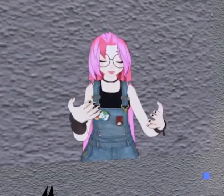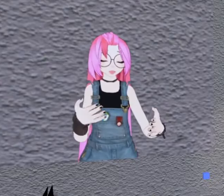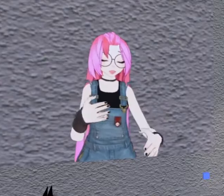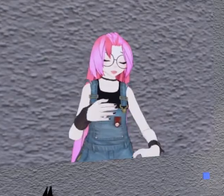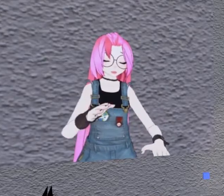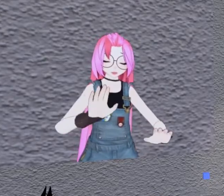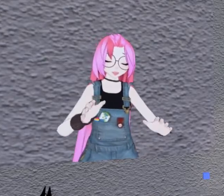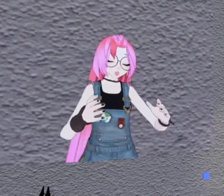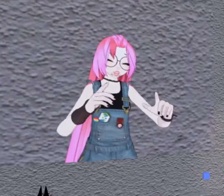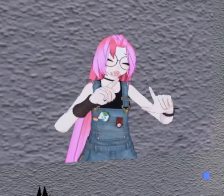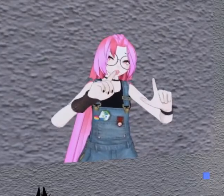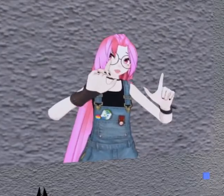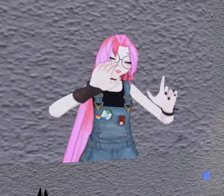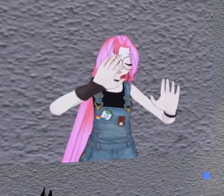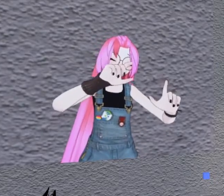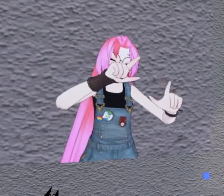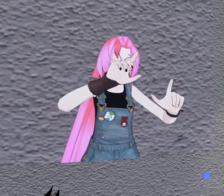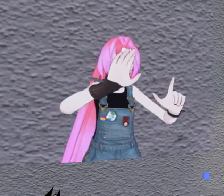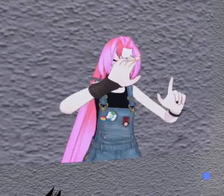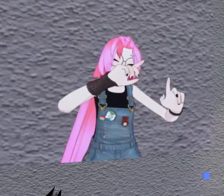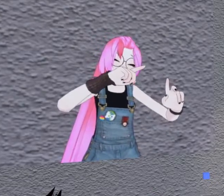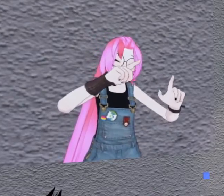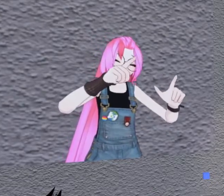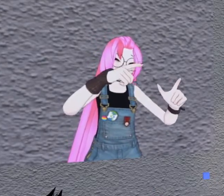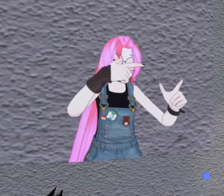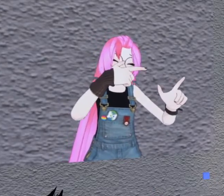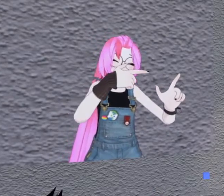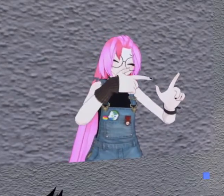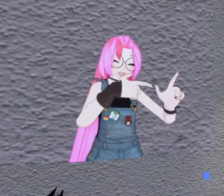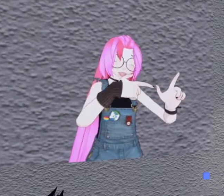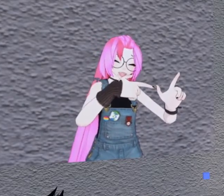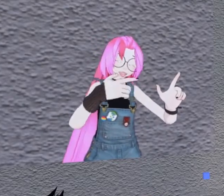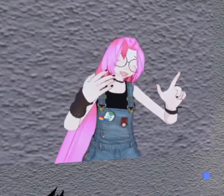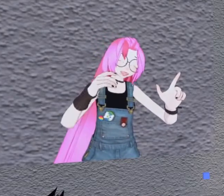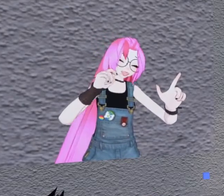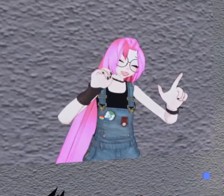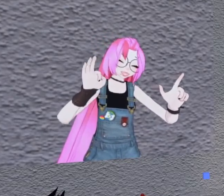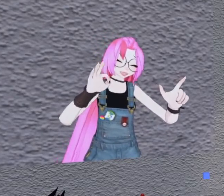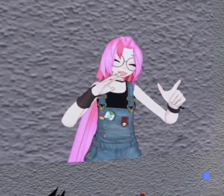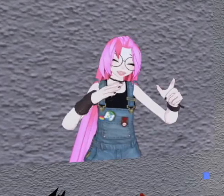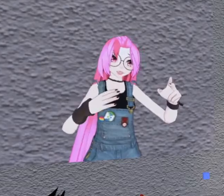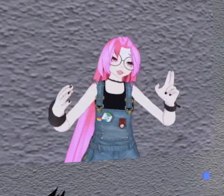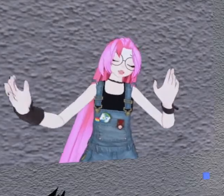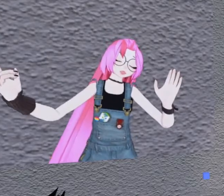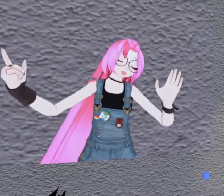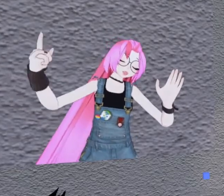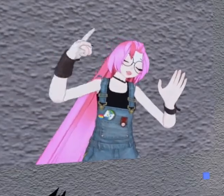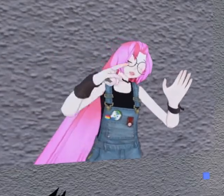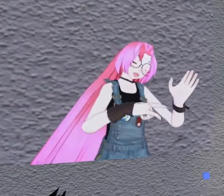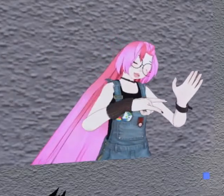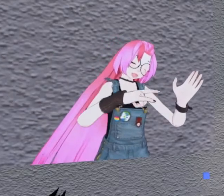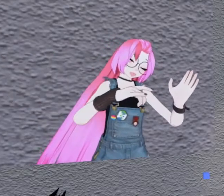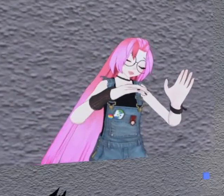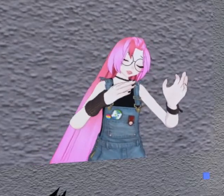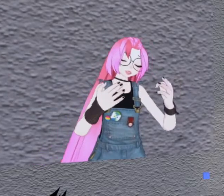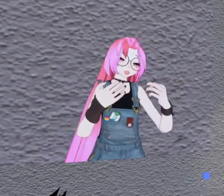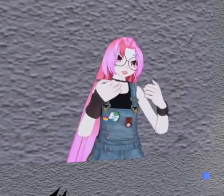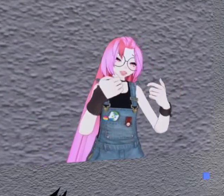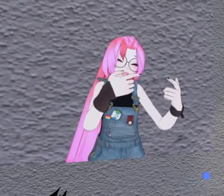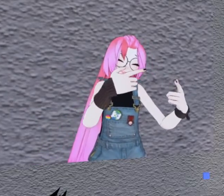Yeah. So okay. So we had French people come from France, and they brought